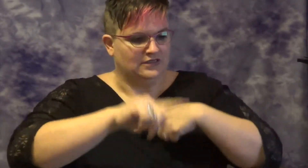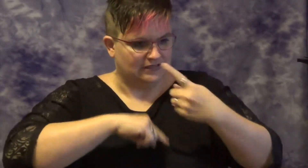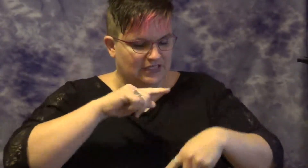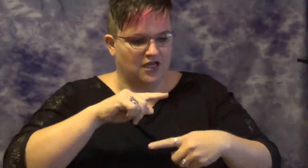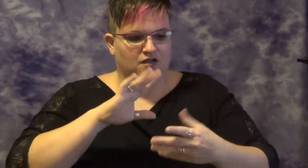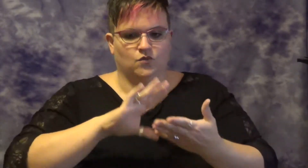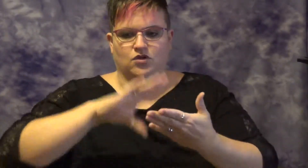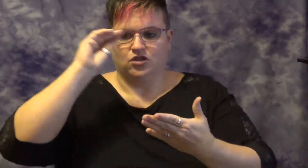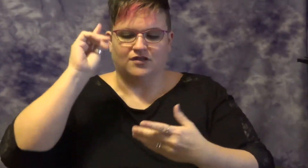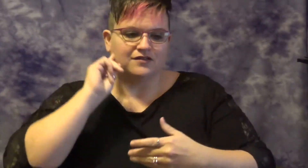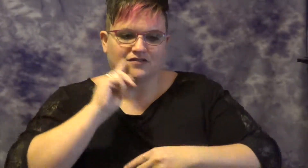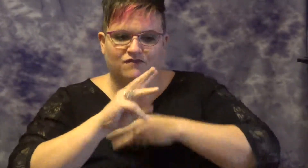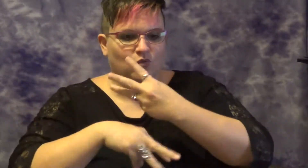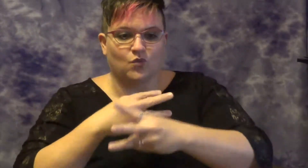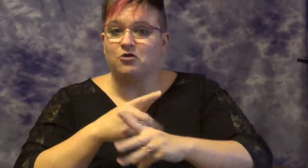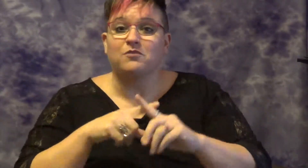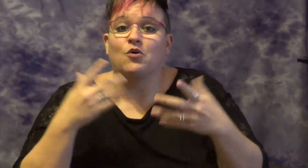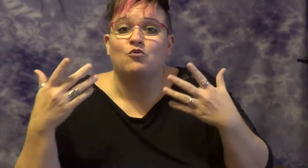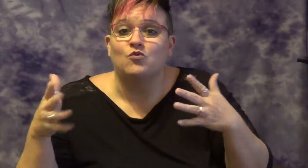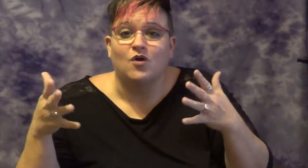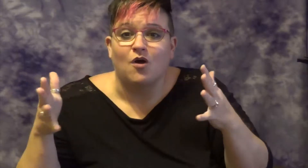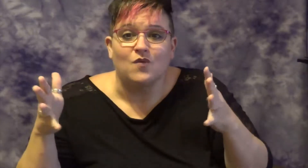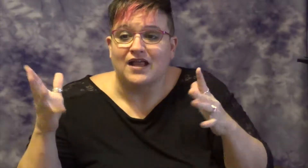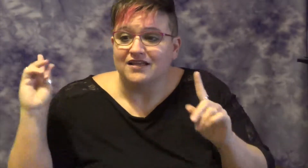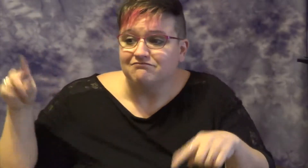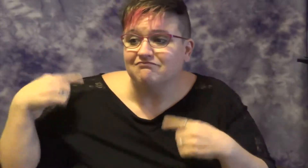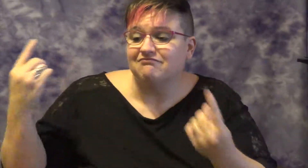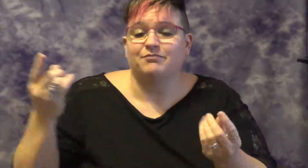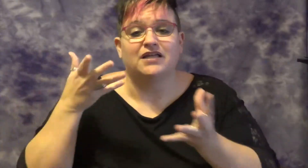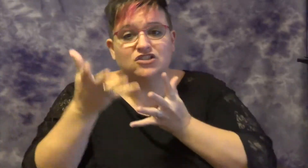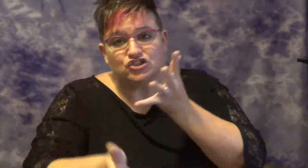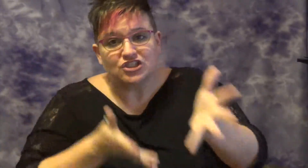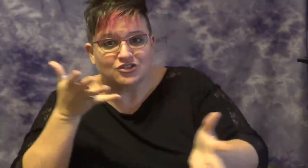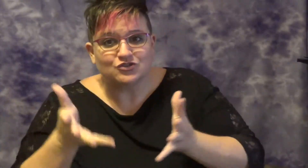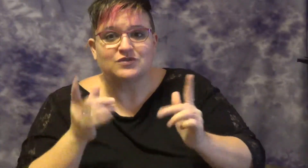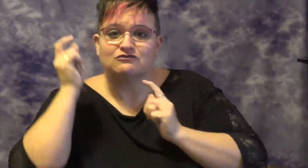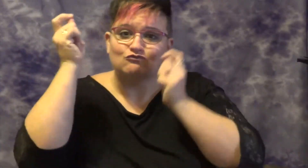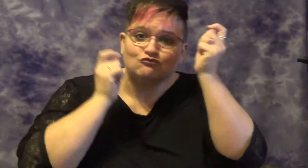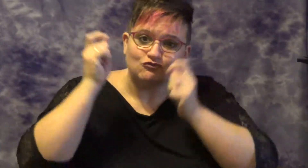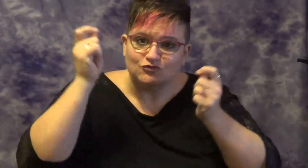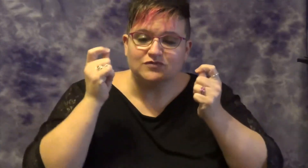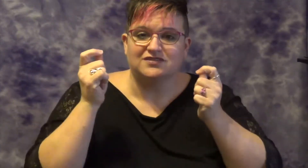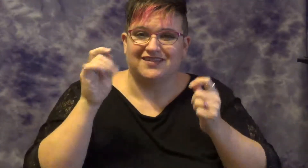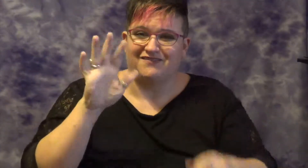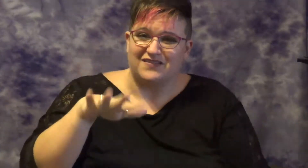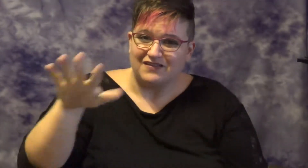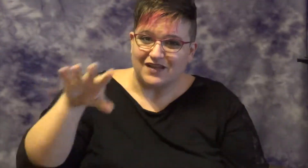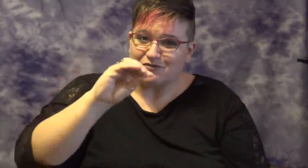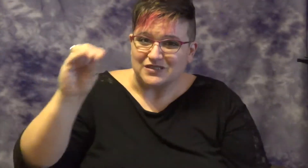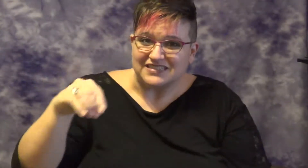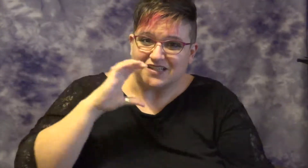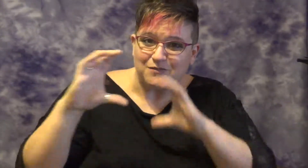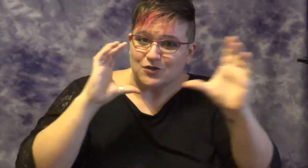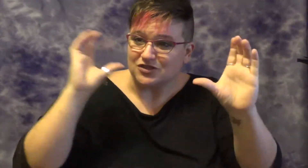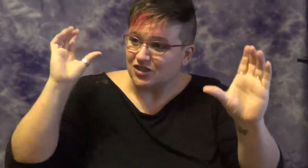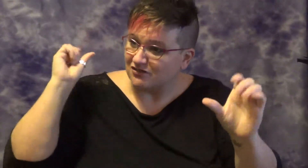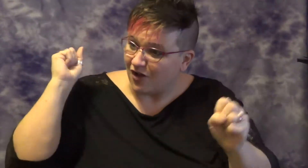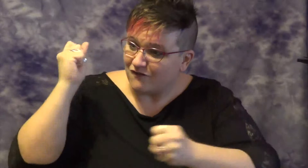Remember, we learned sign, we learned about the deaf world, but we have communicated our